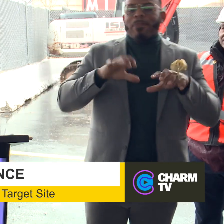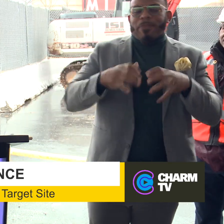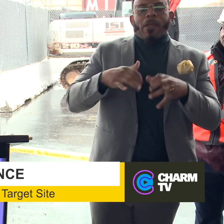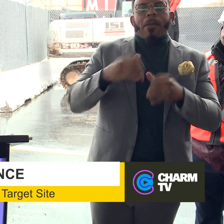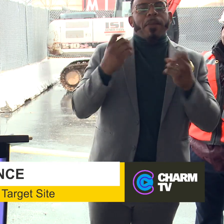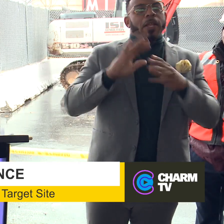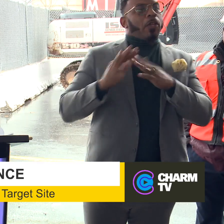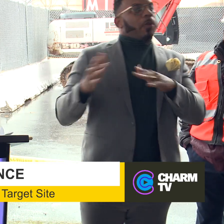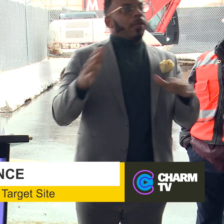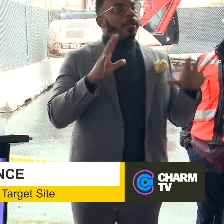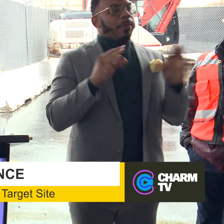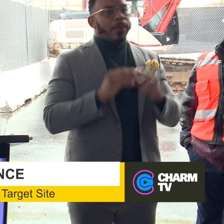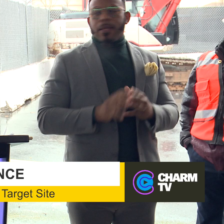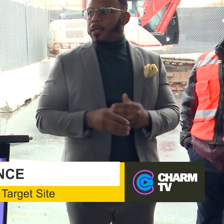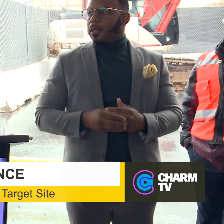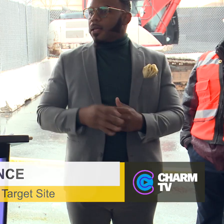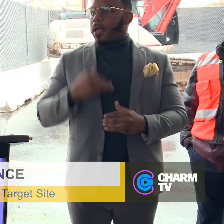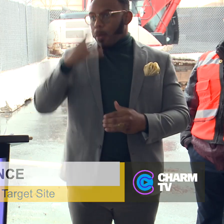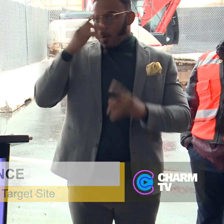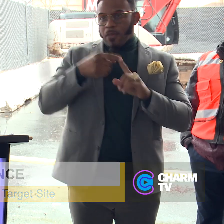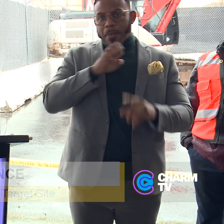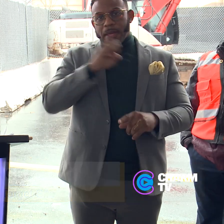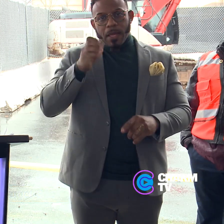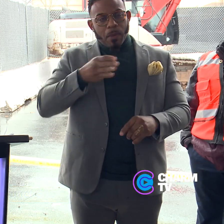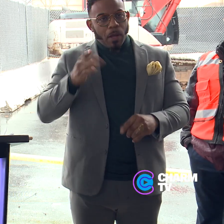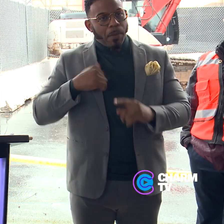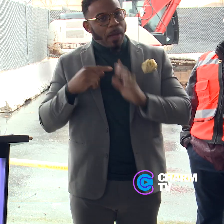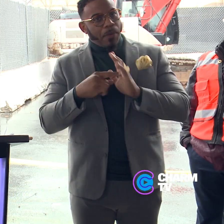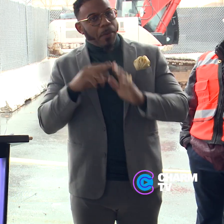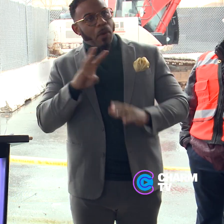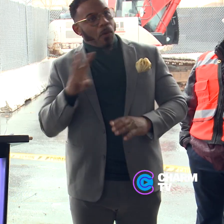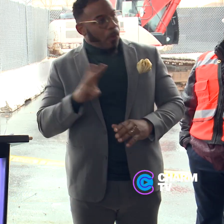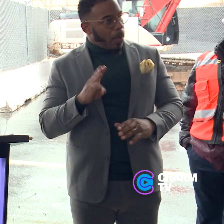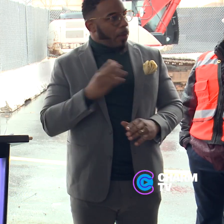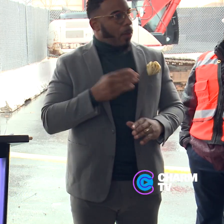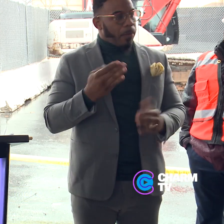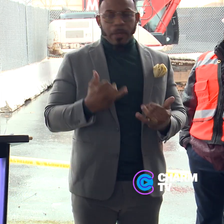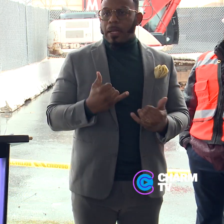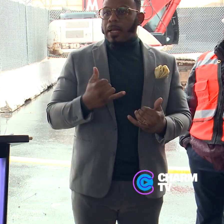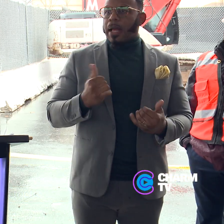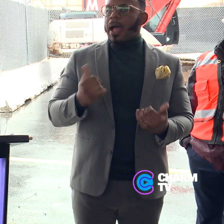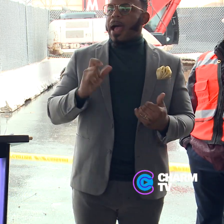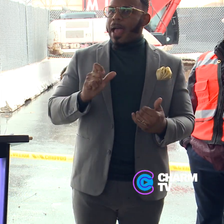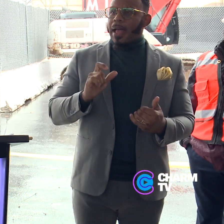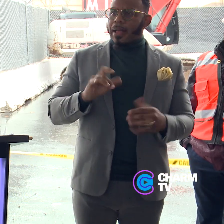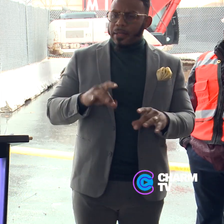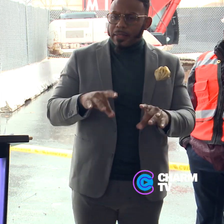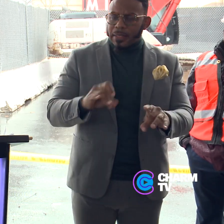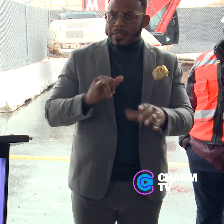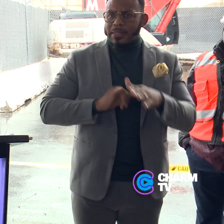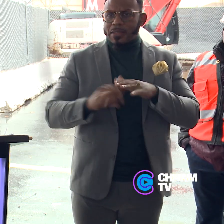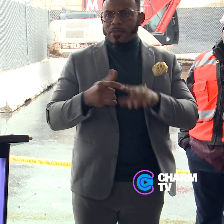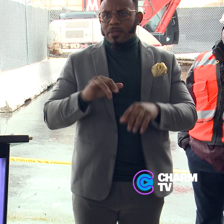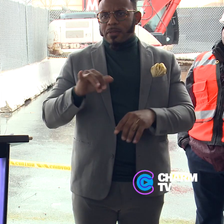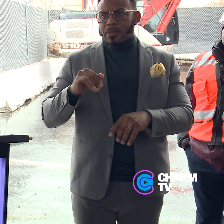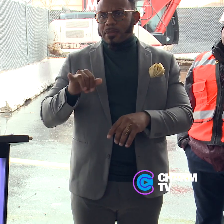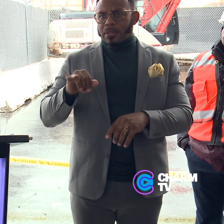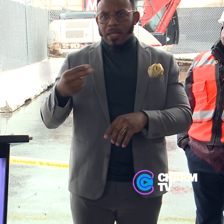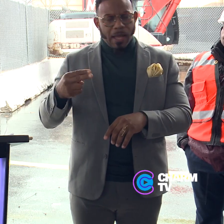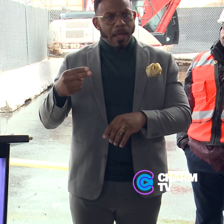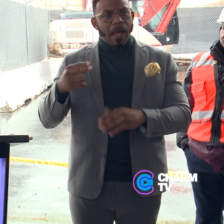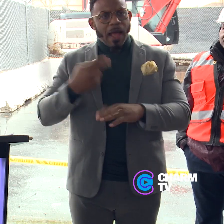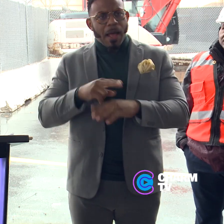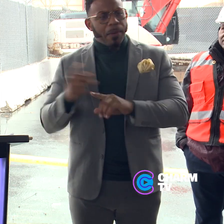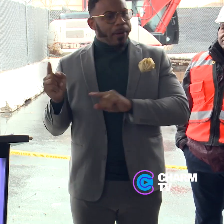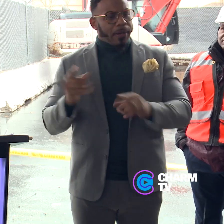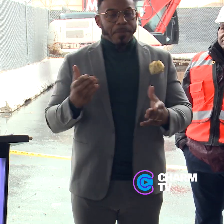many communities meet. I'm a boy from East Baltimore, but I represent West Baltimore. But I had to catch the subway from Johns Hopkins Hospital